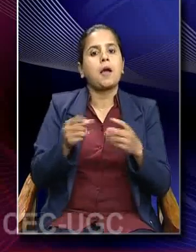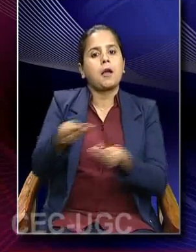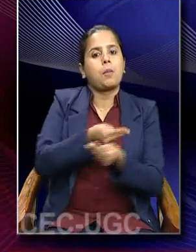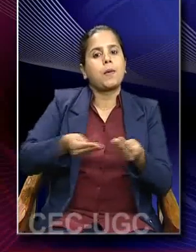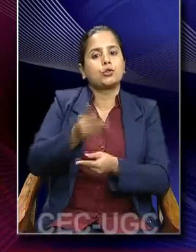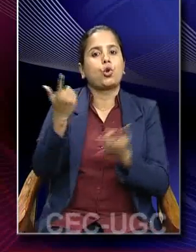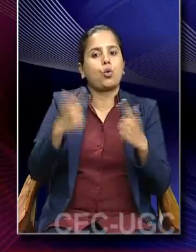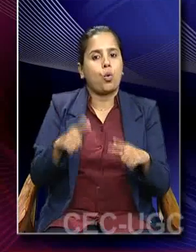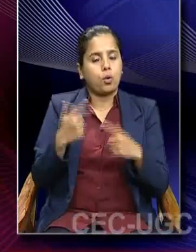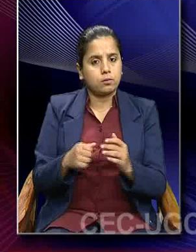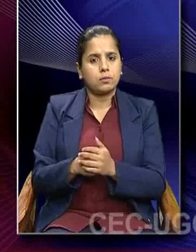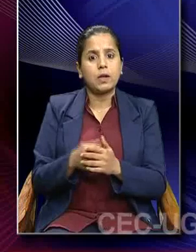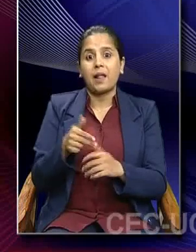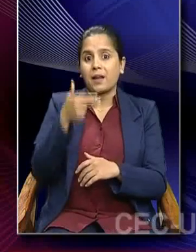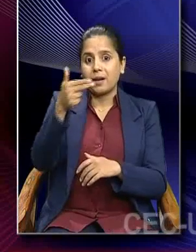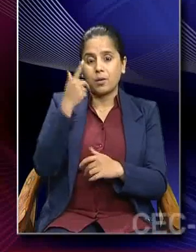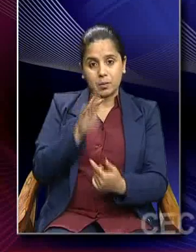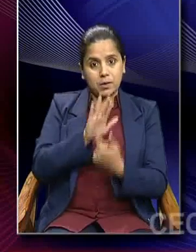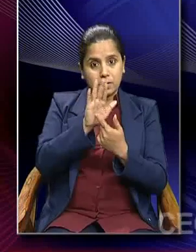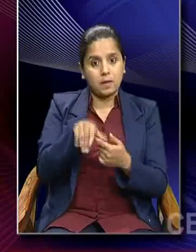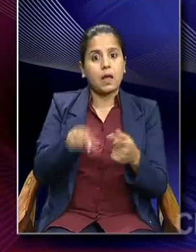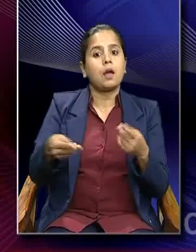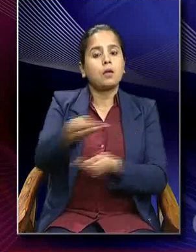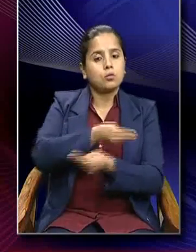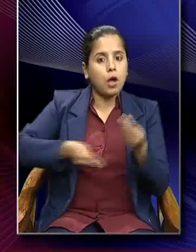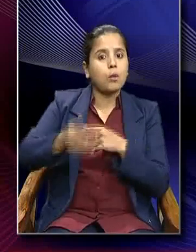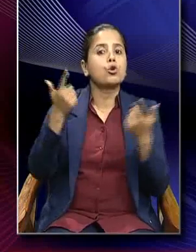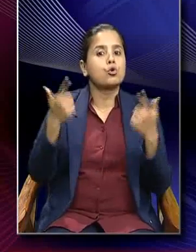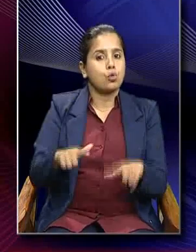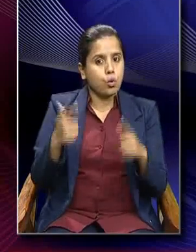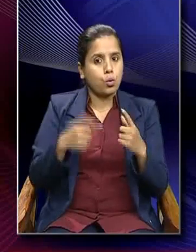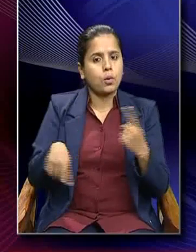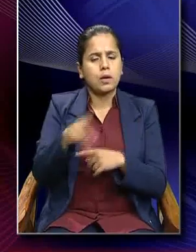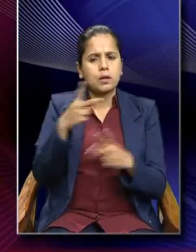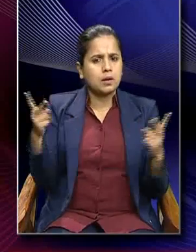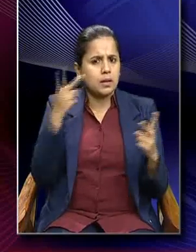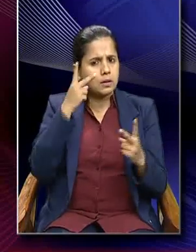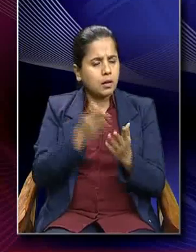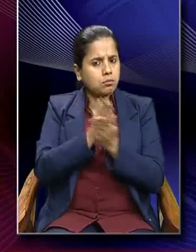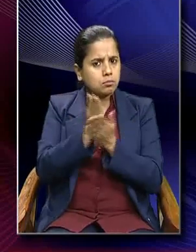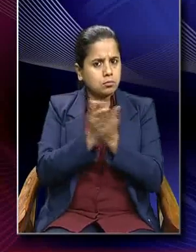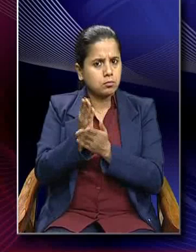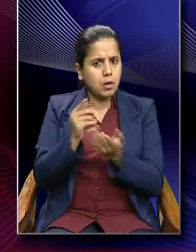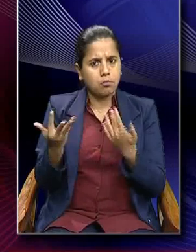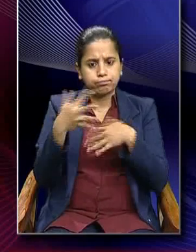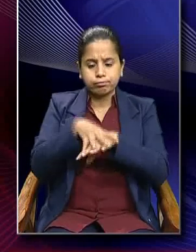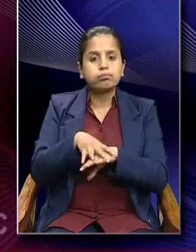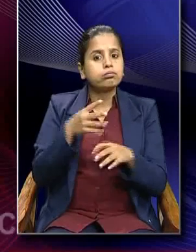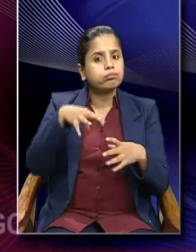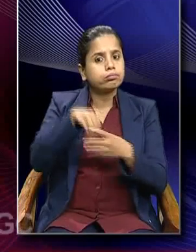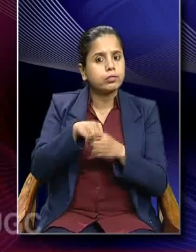losses. As the name suggests, transmission losses, the type of losses which are incorporated in this